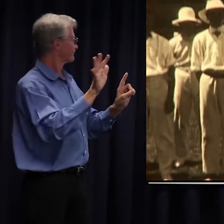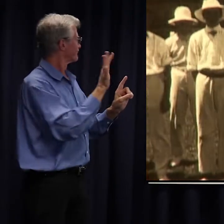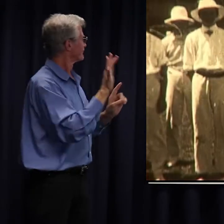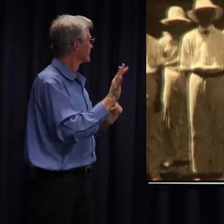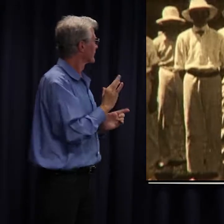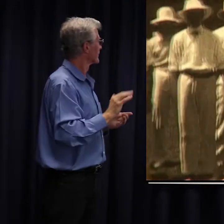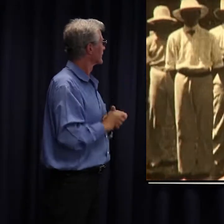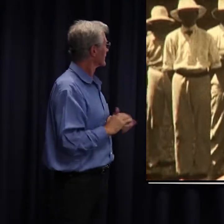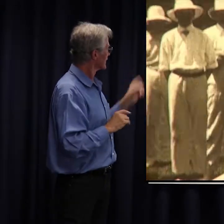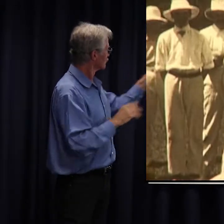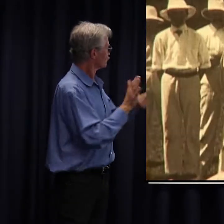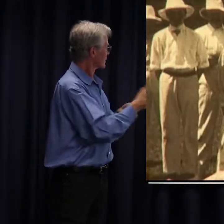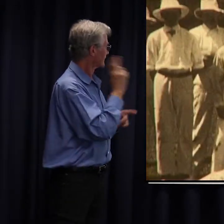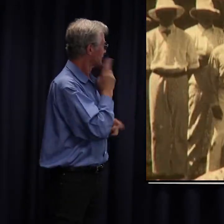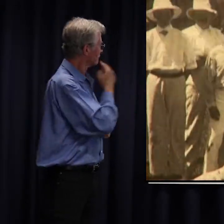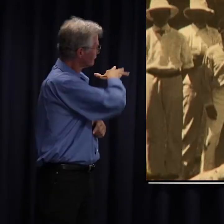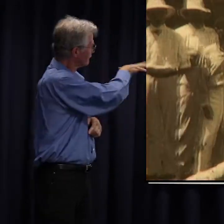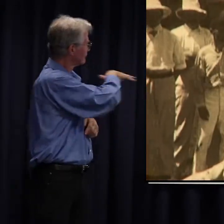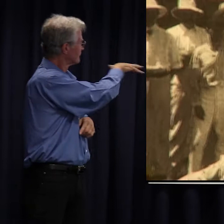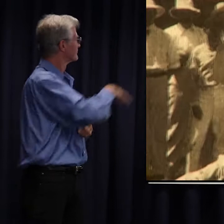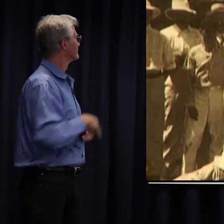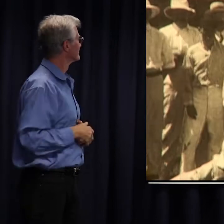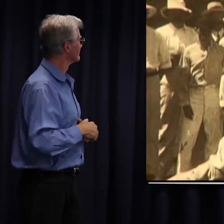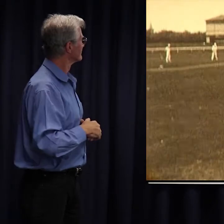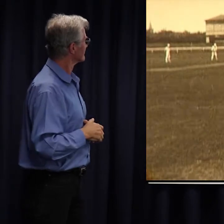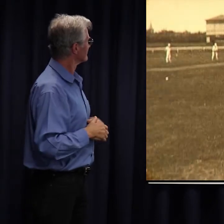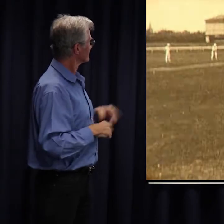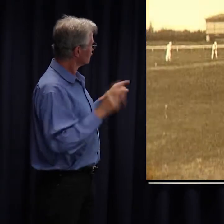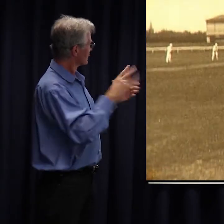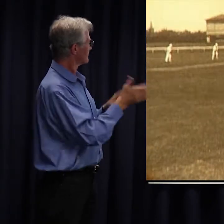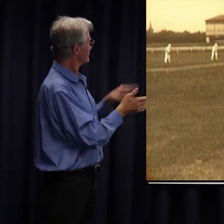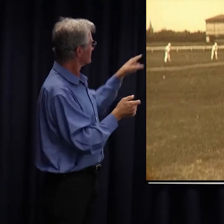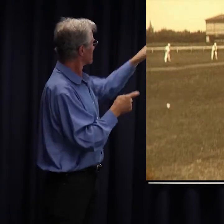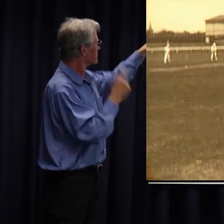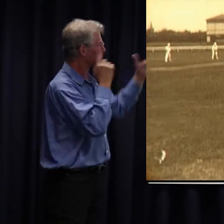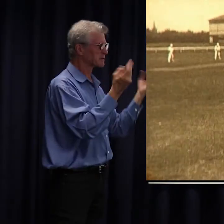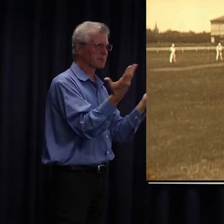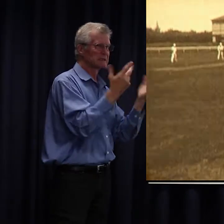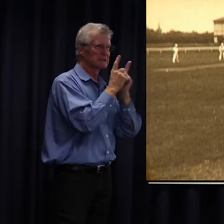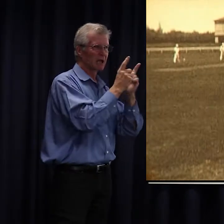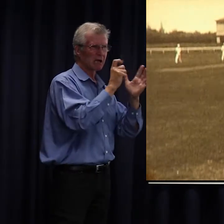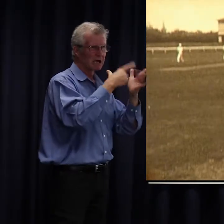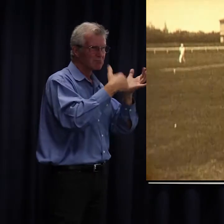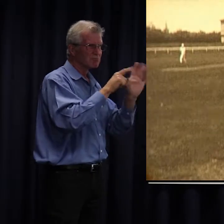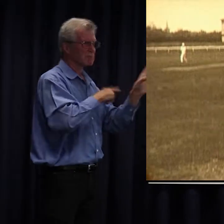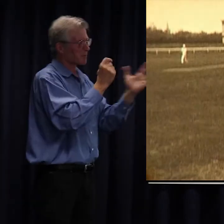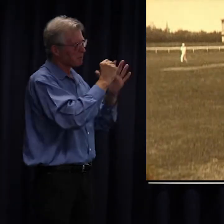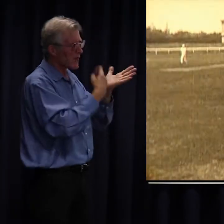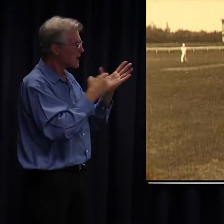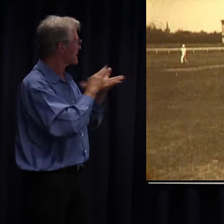from Boxing Day and runs to the New Year. So here we have the deaf cricket teams. I think it's somewhere near the